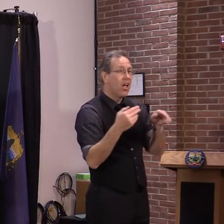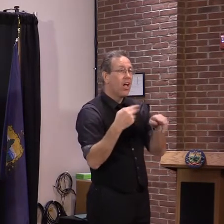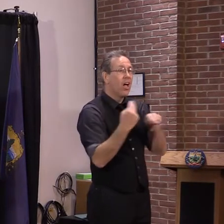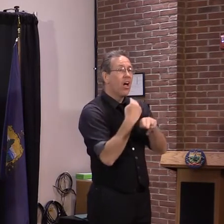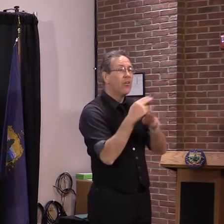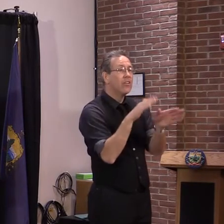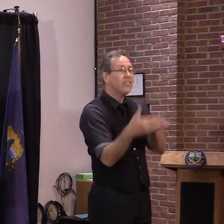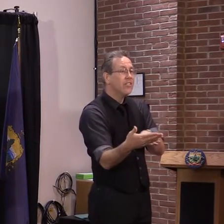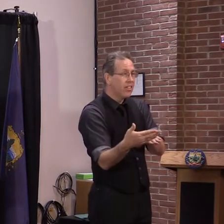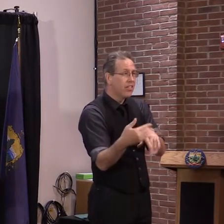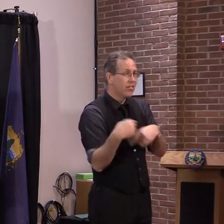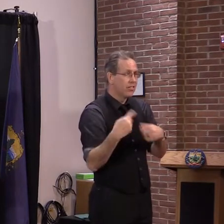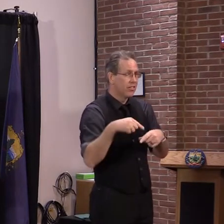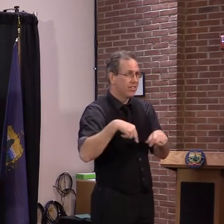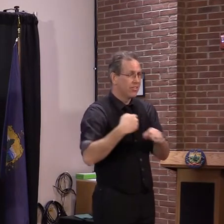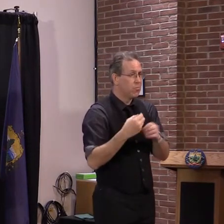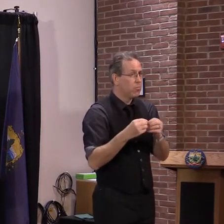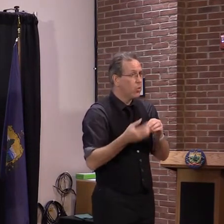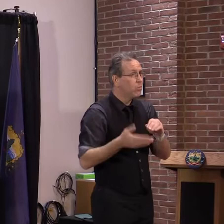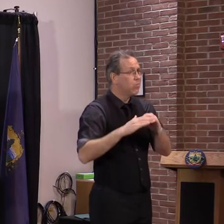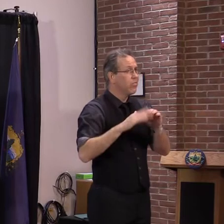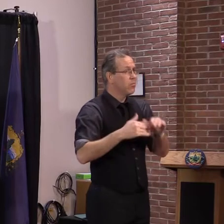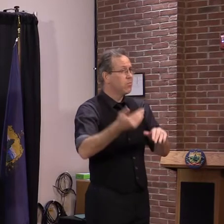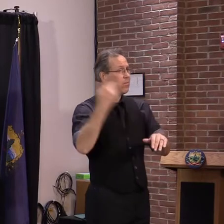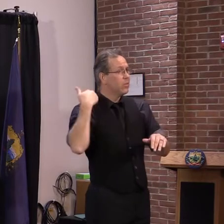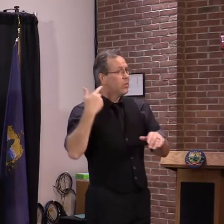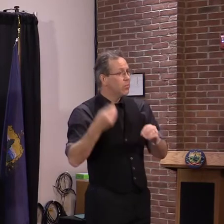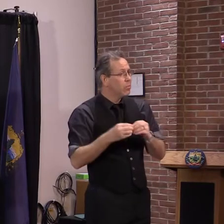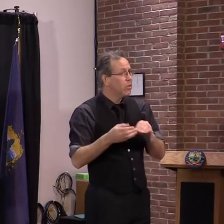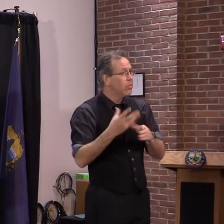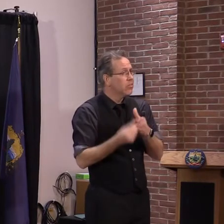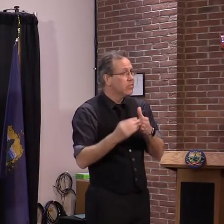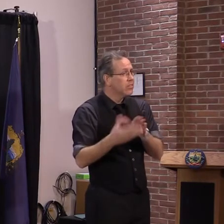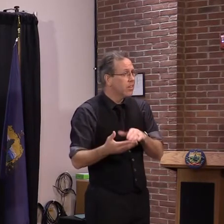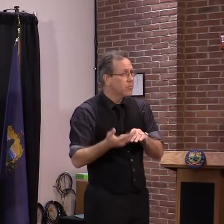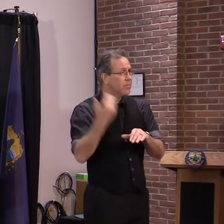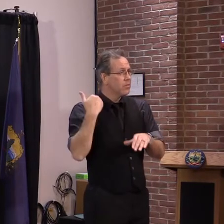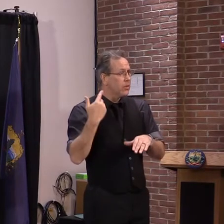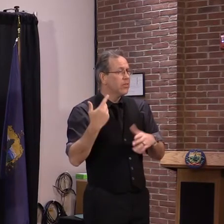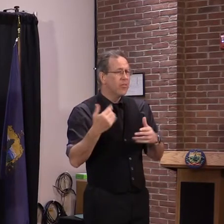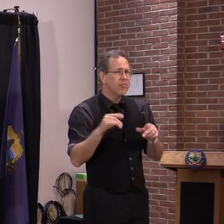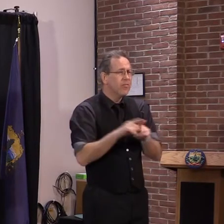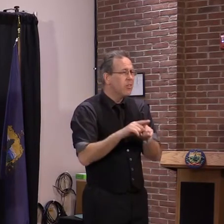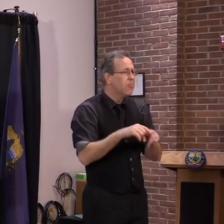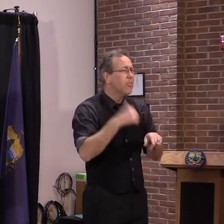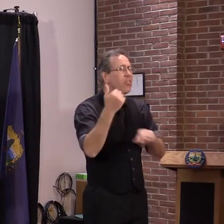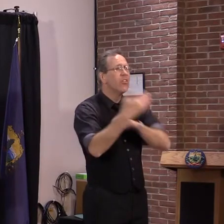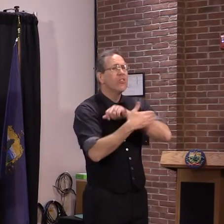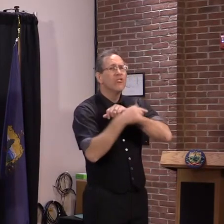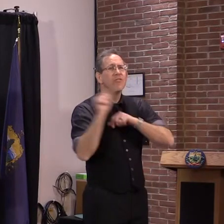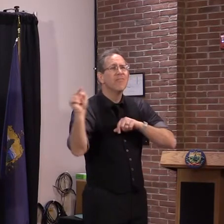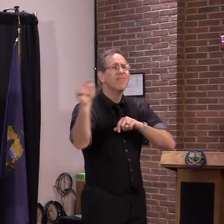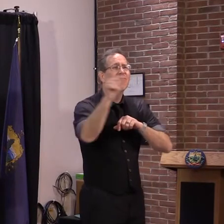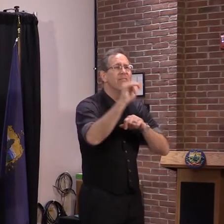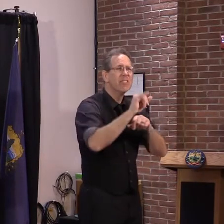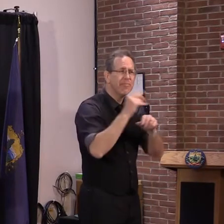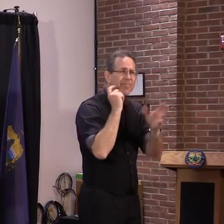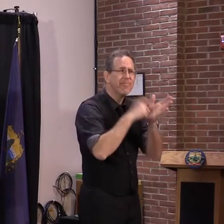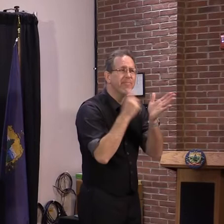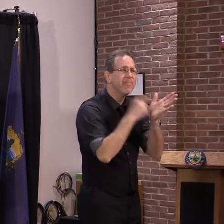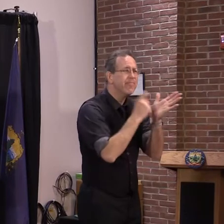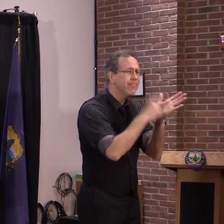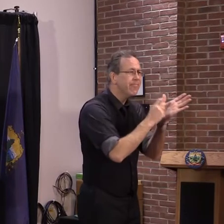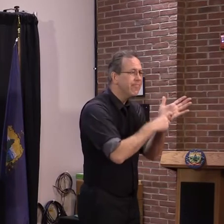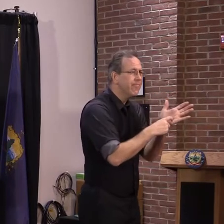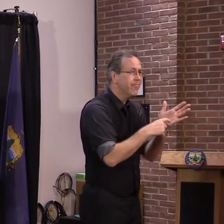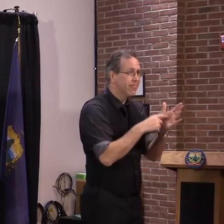recently. But that is that is being seen across the nation as well. And it's just has something to do with the pandemic